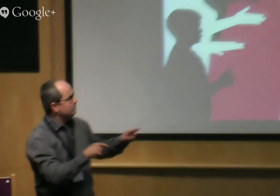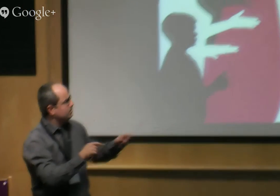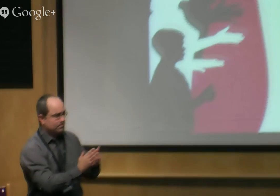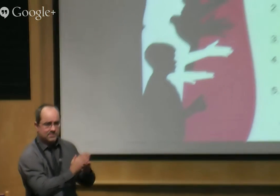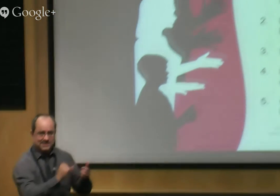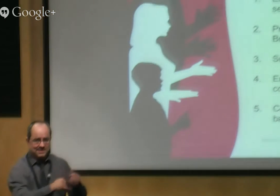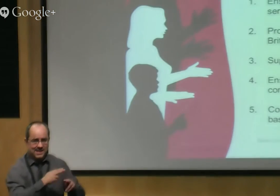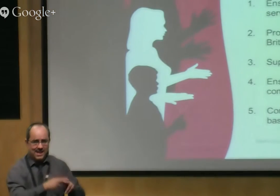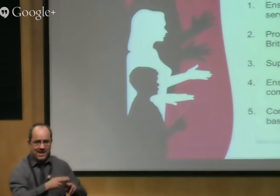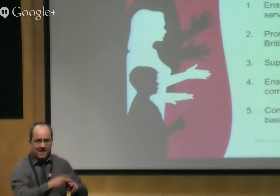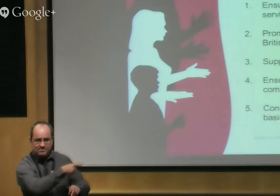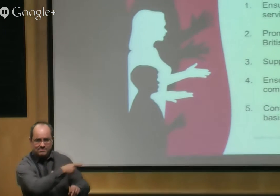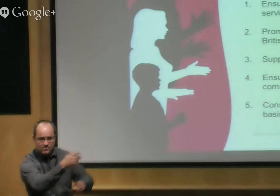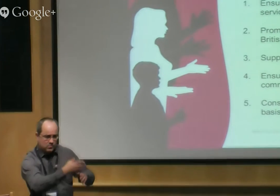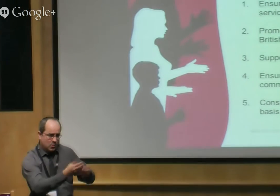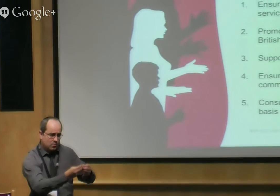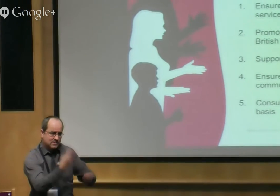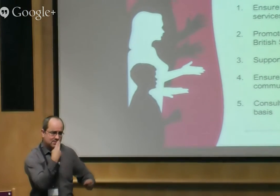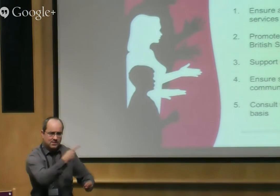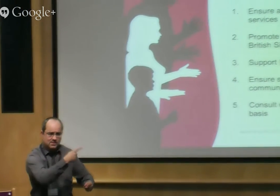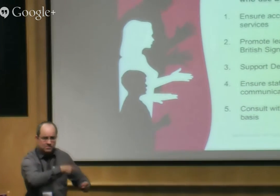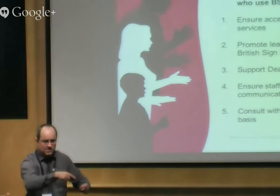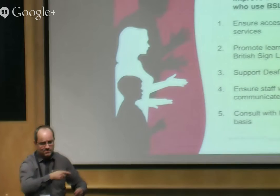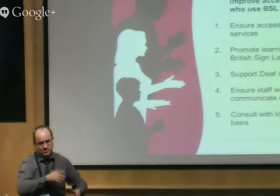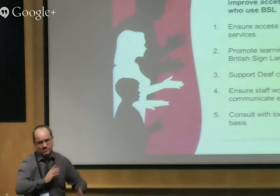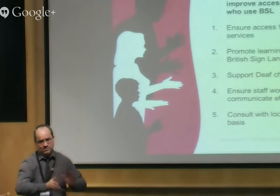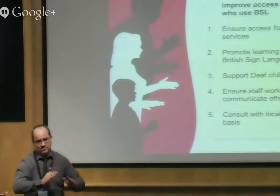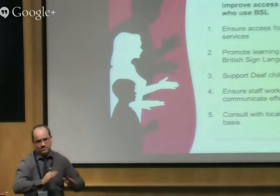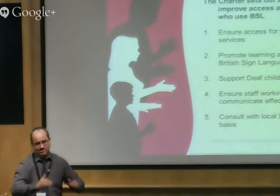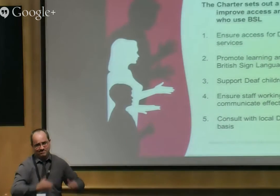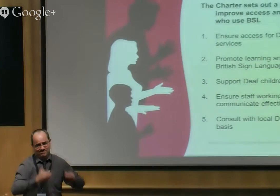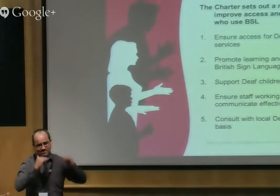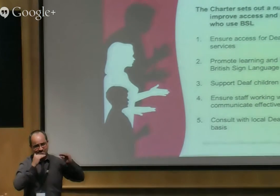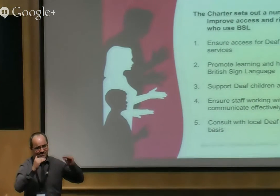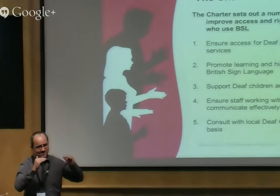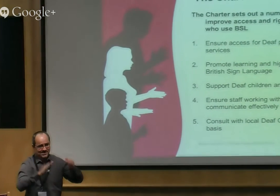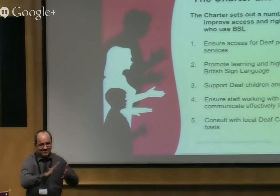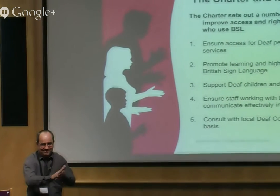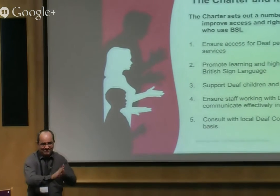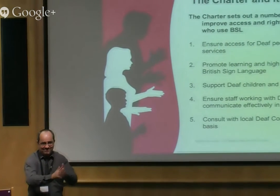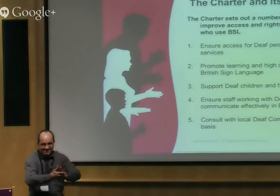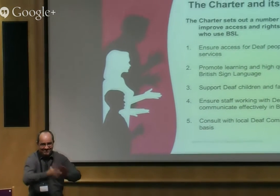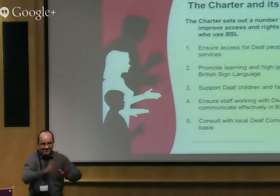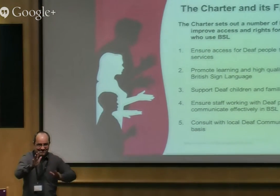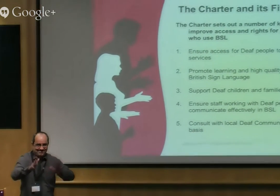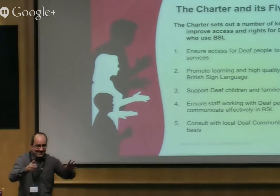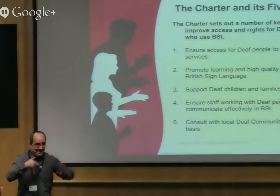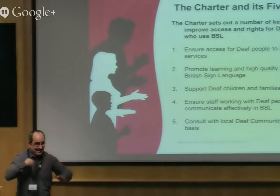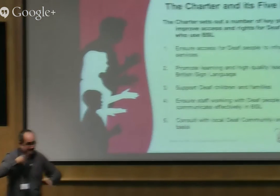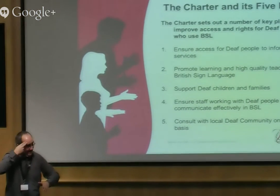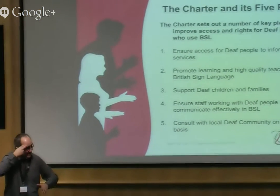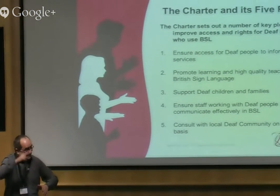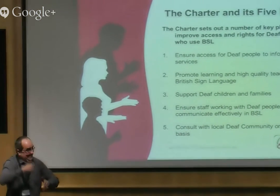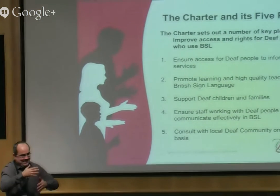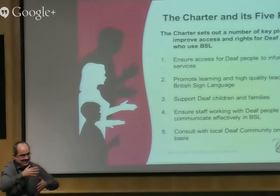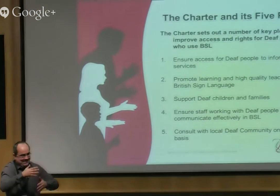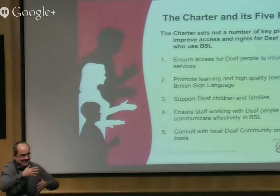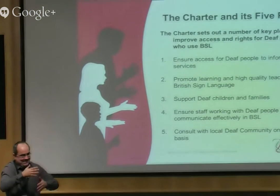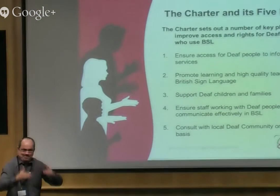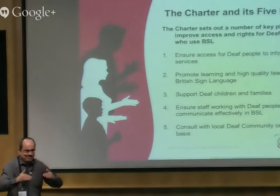future. And also, we need to ensure that staff working with deaf people can communicate to an effective level. Not